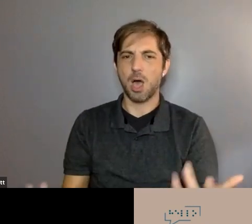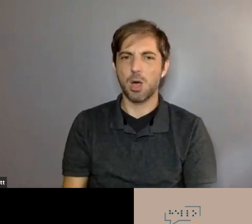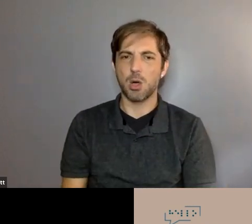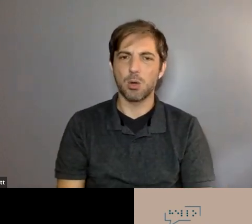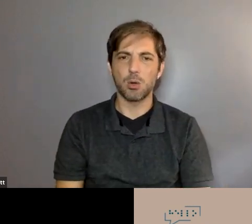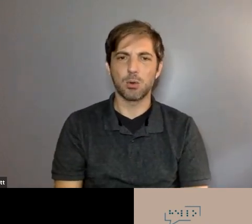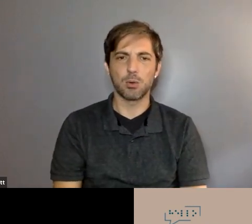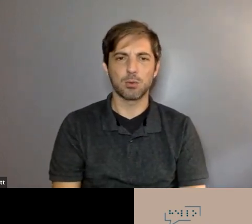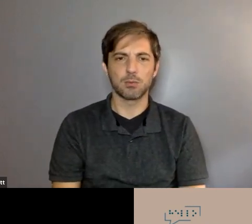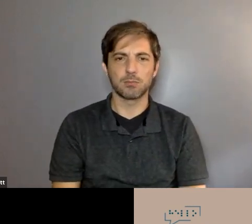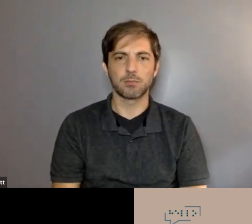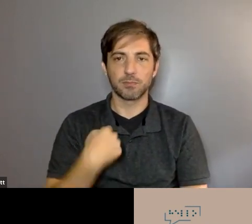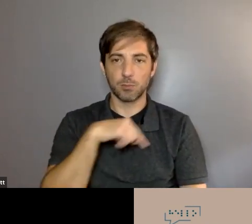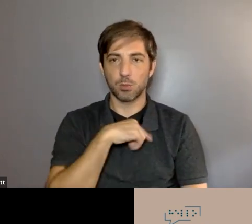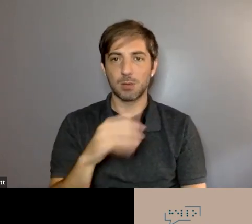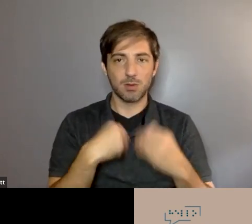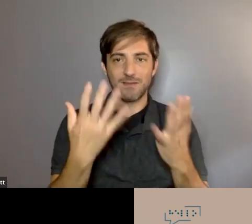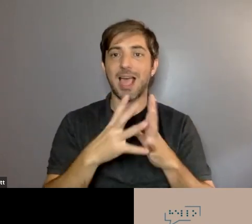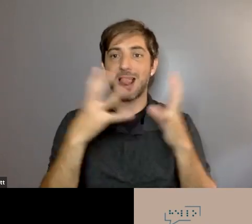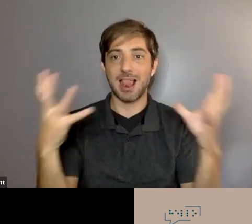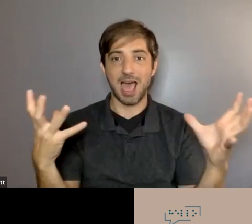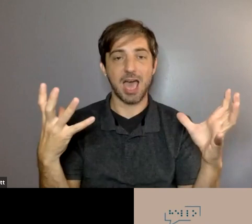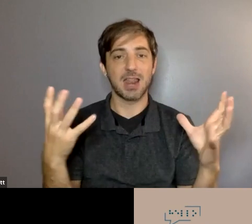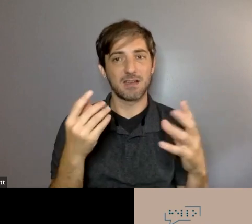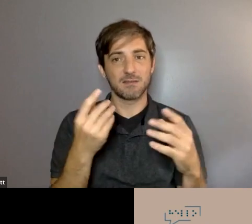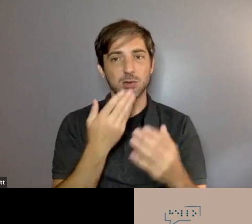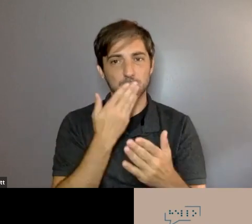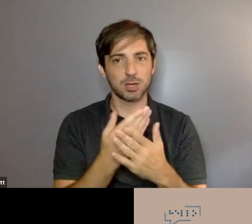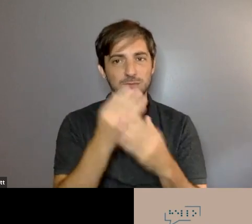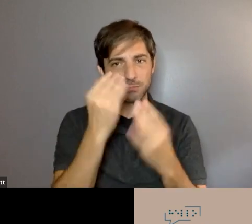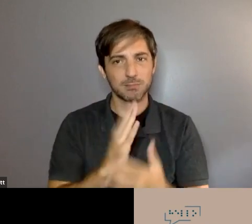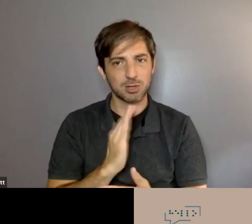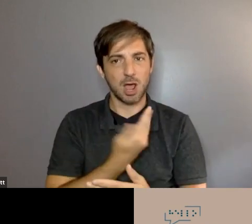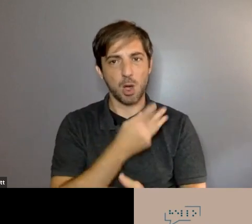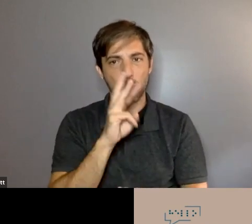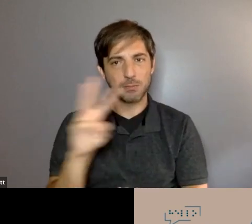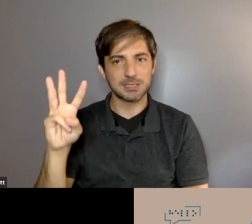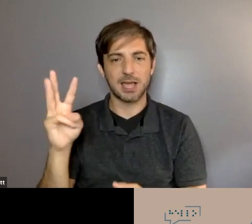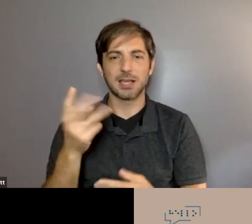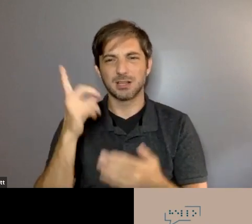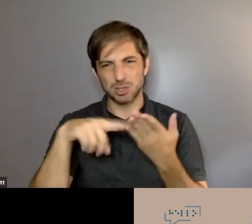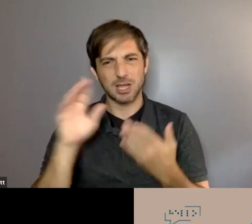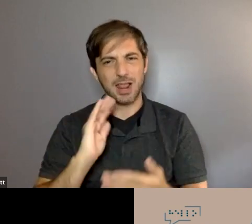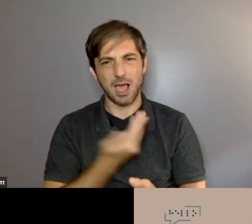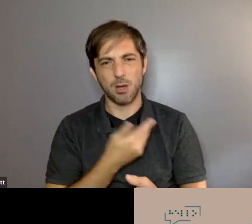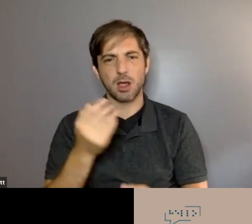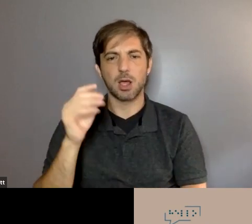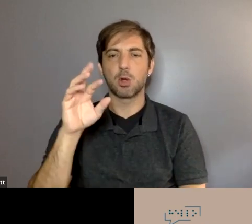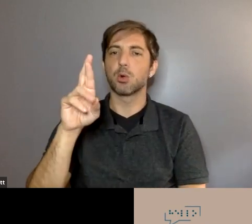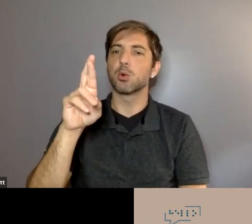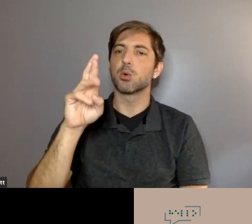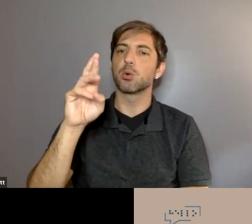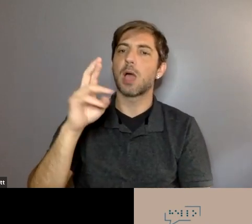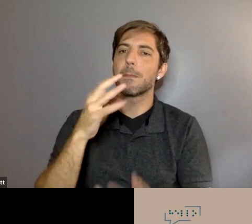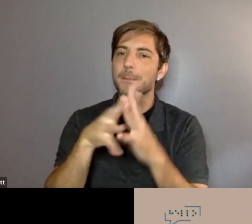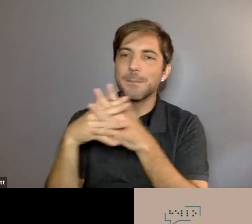We provide a lot of useful information on our website. I recommend checking out the link for our American Rescue Plan